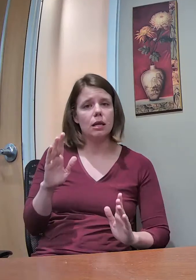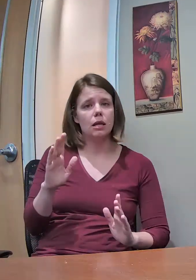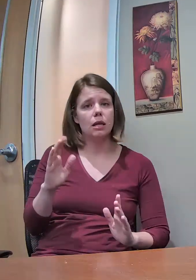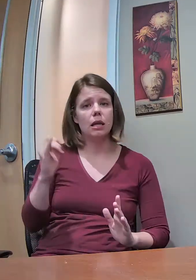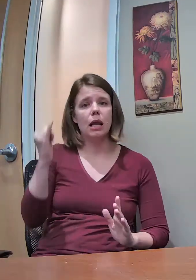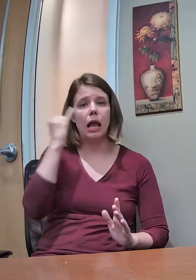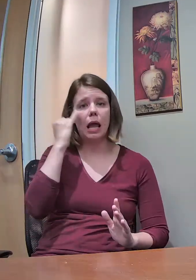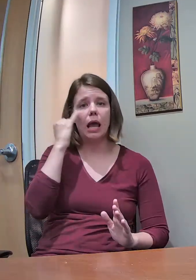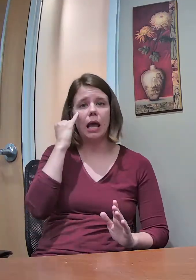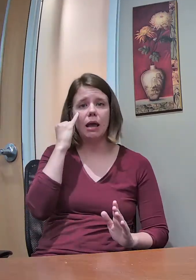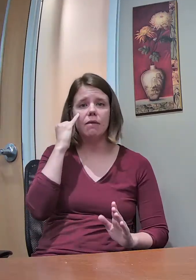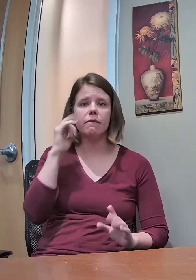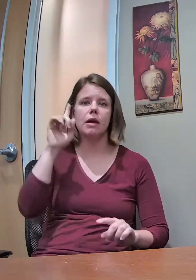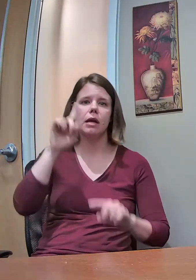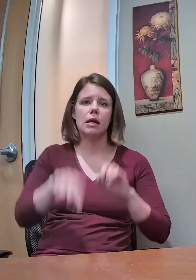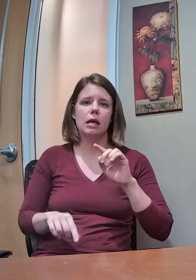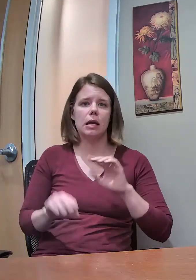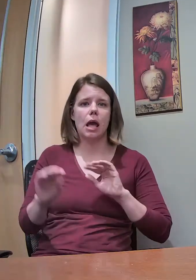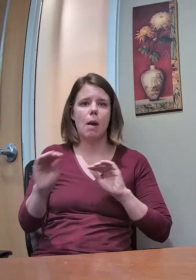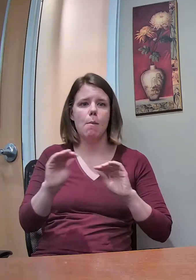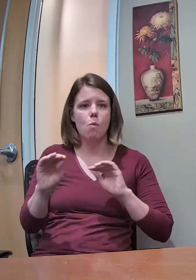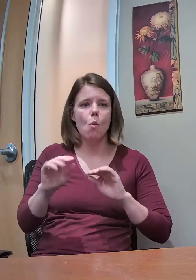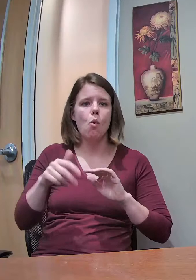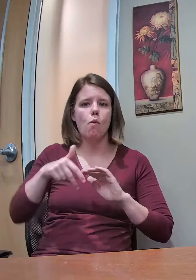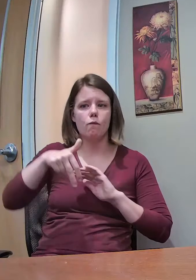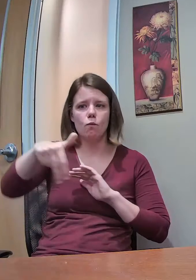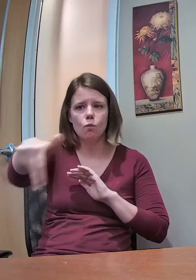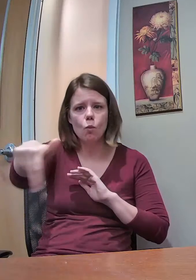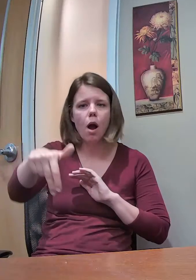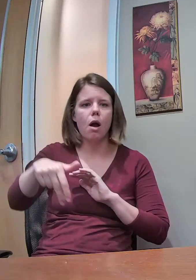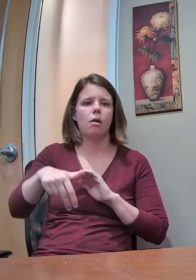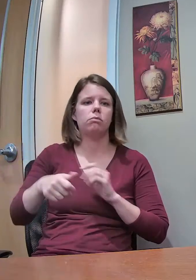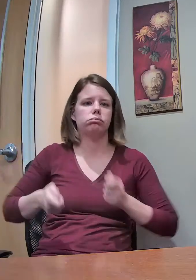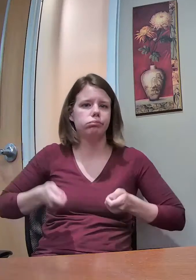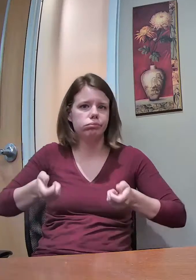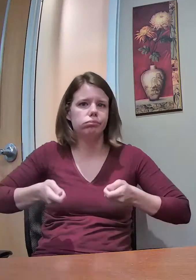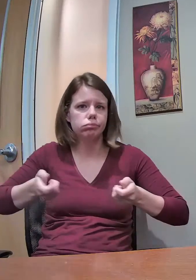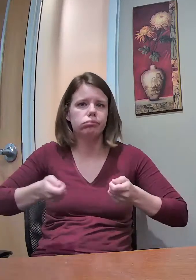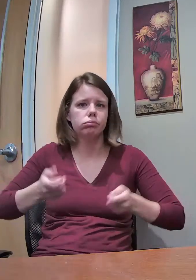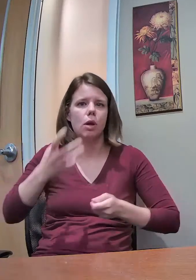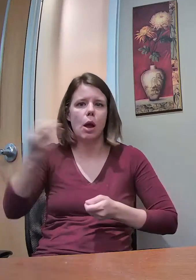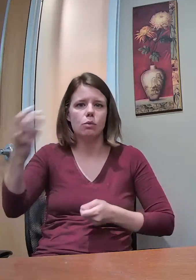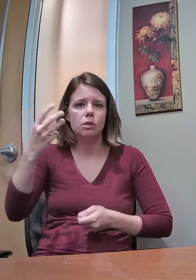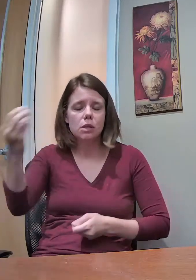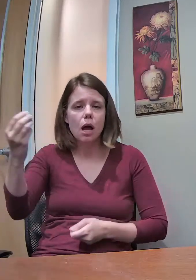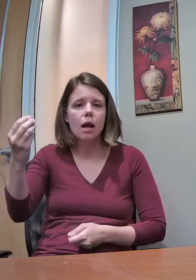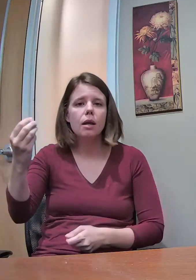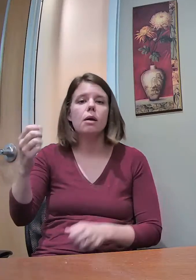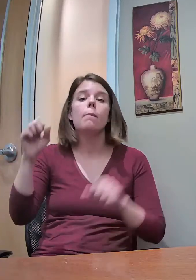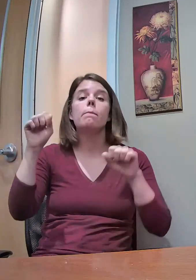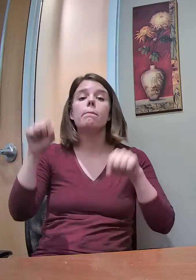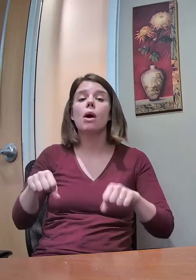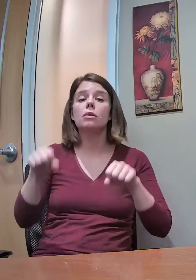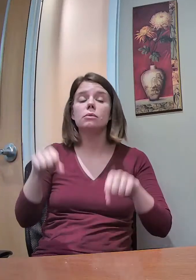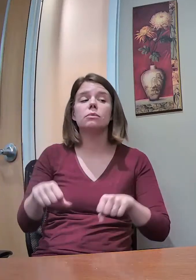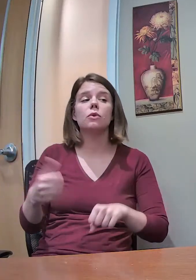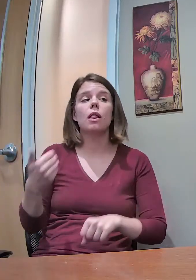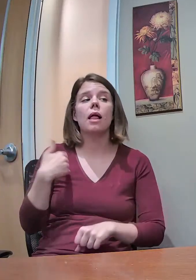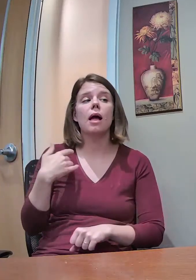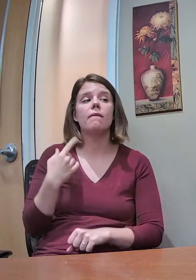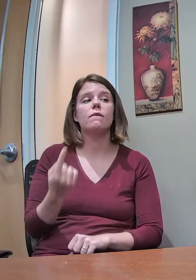basically bedbound and is not able to get up and be able to go outside to have a visit is allowed to